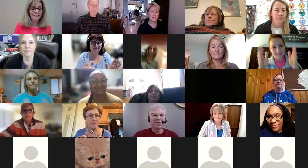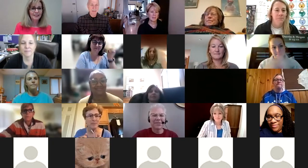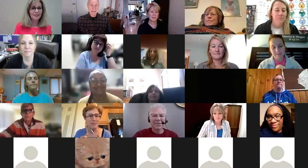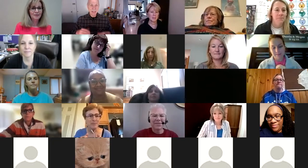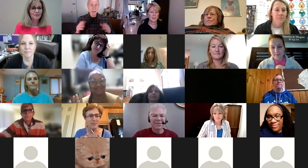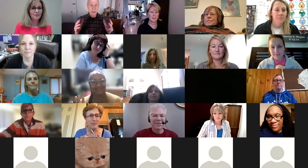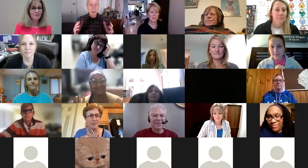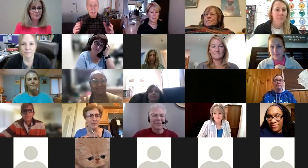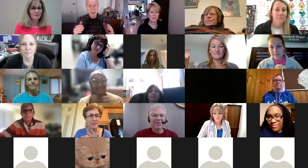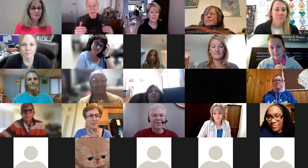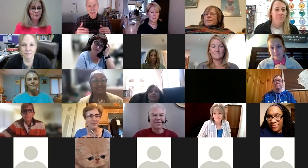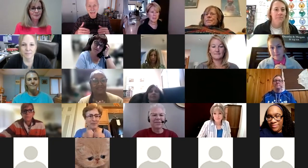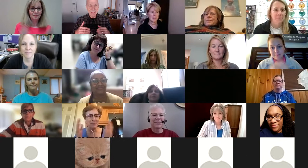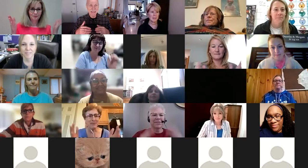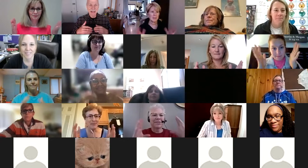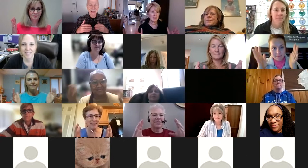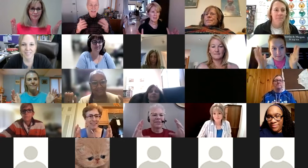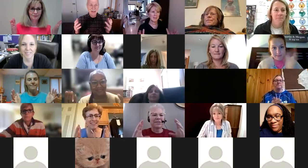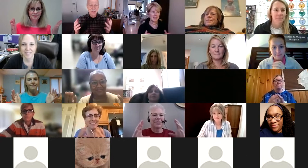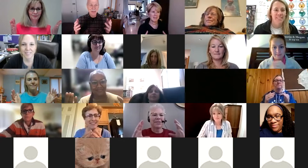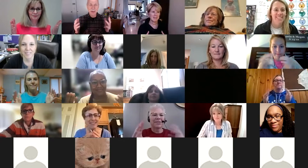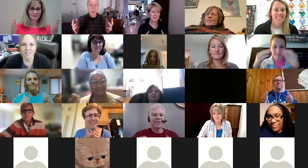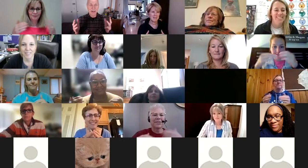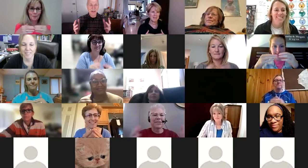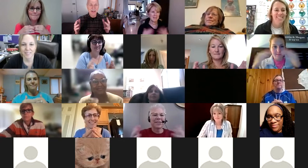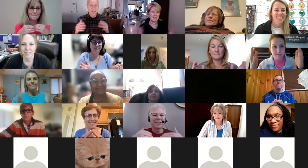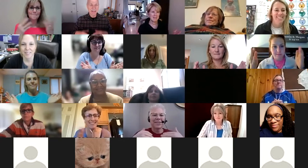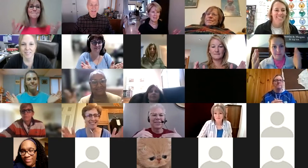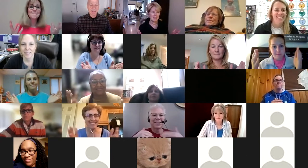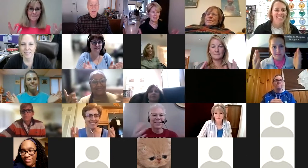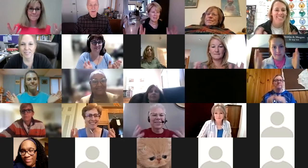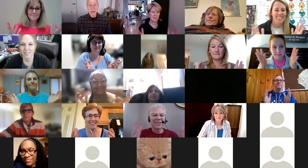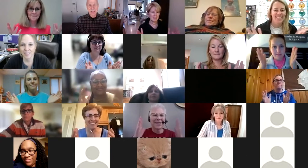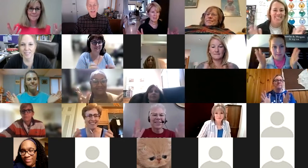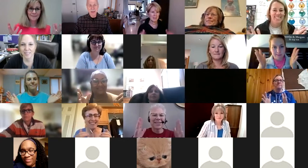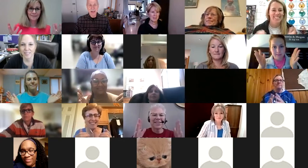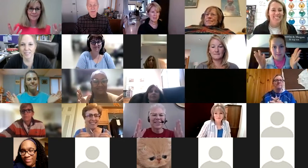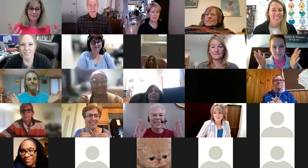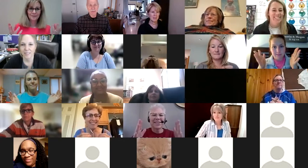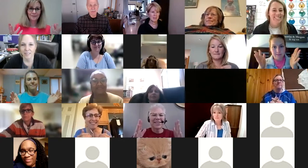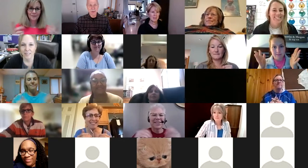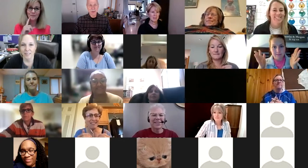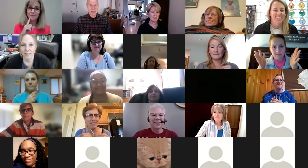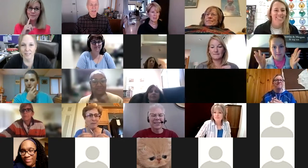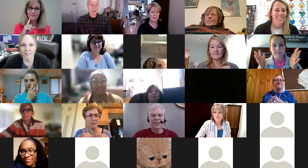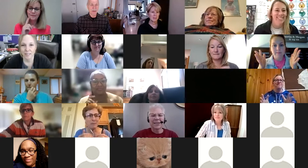It's a new book, but Nancy and I and others have been working on this way to teach writing for for 20 years.